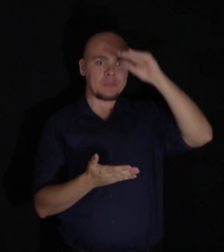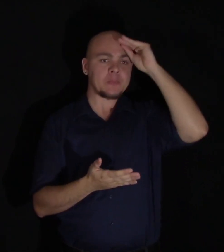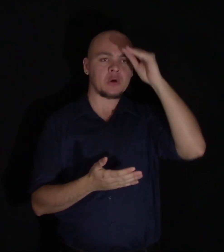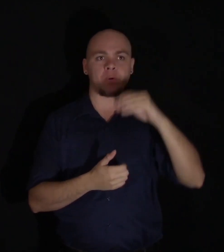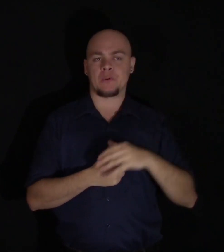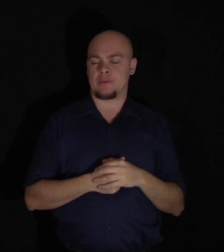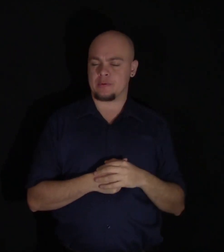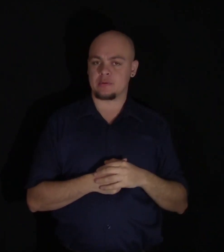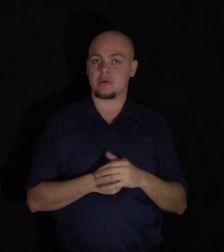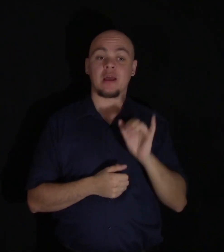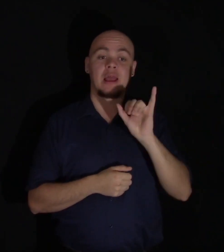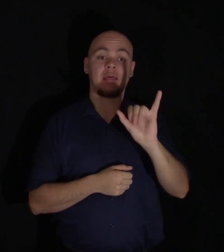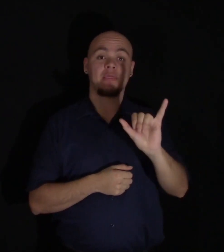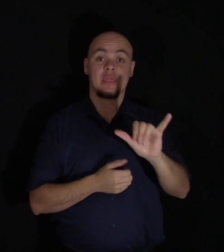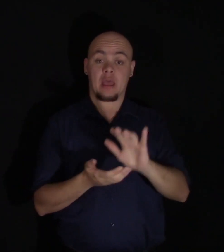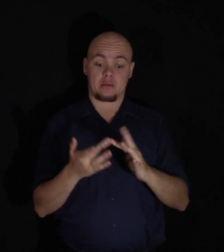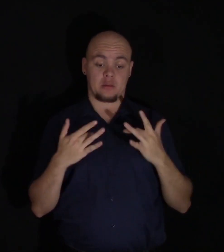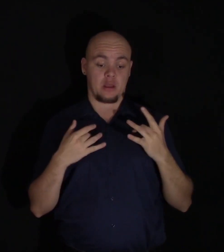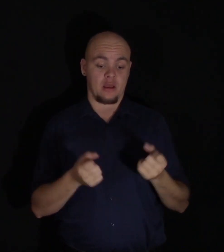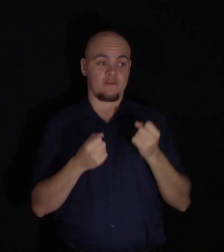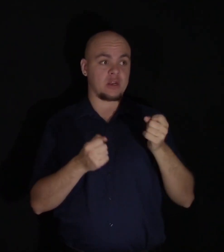And Bandura calls that confidence